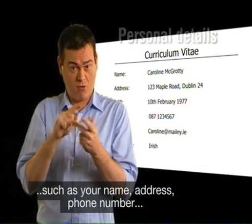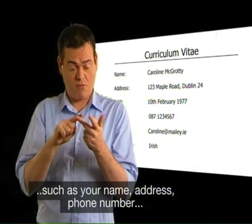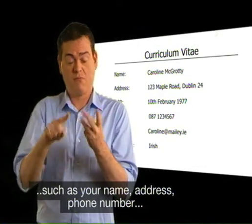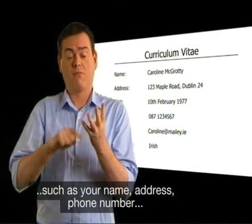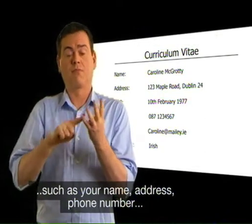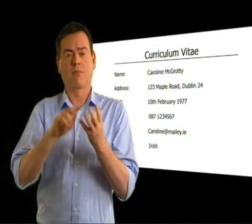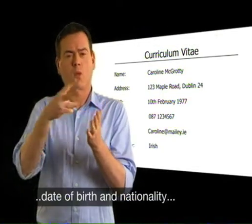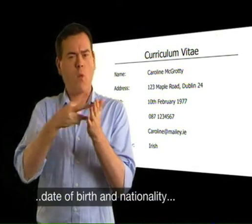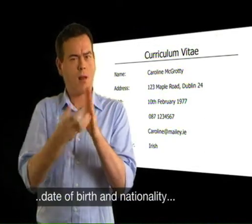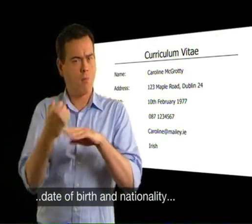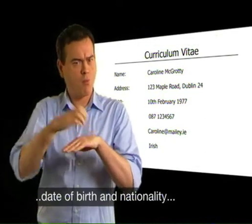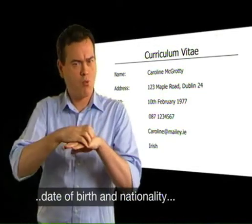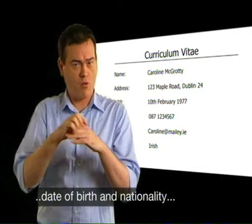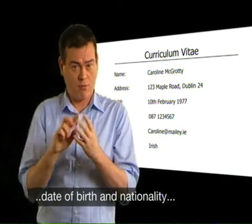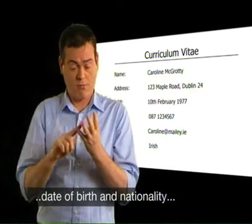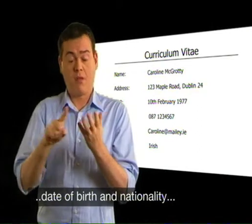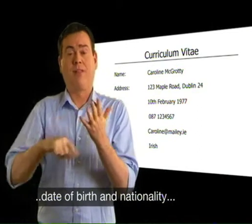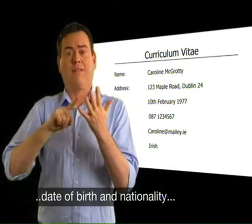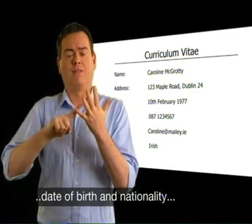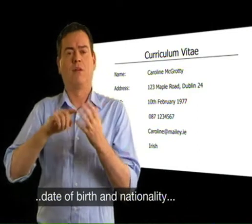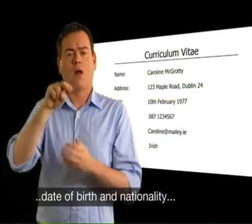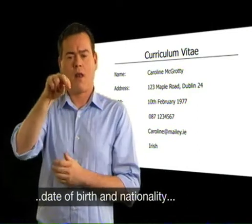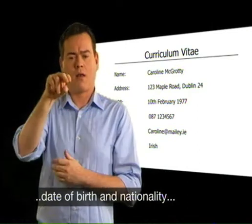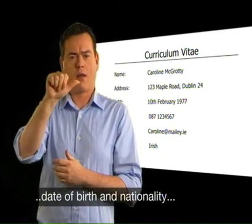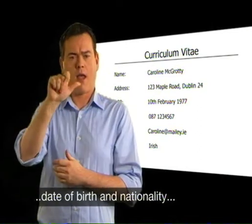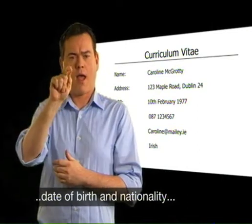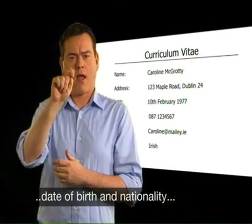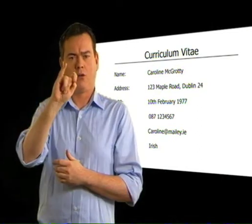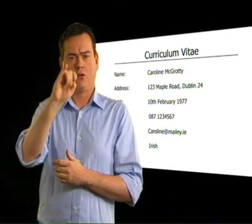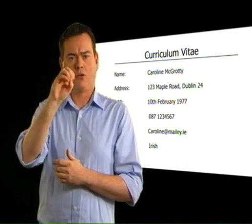phone, date of birth, and nationality,